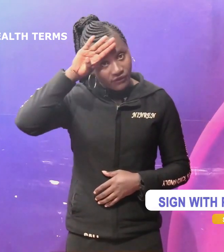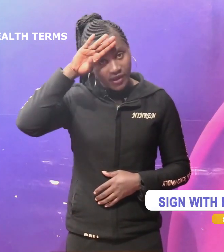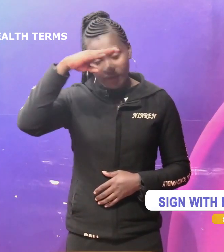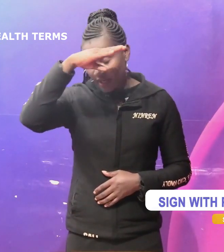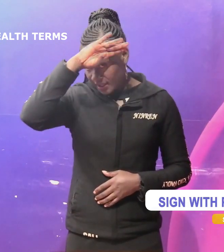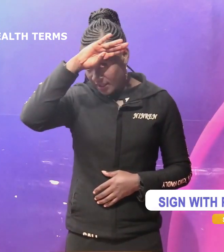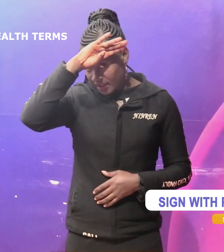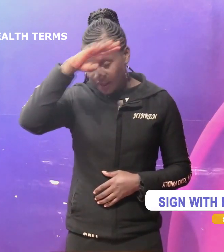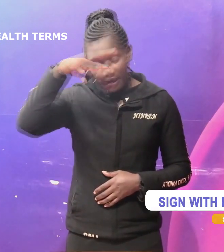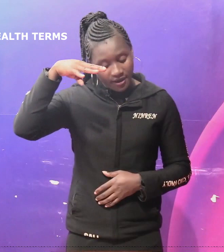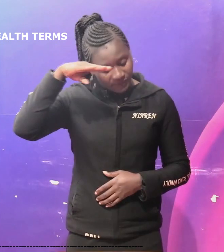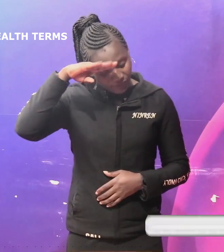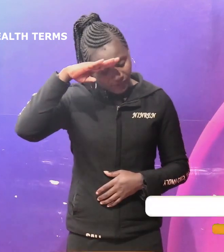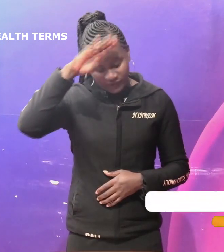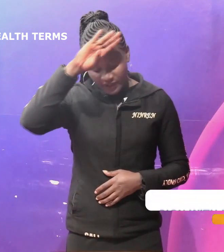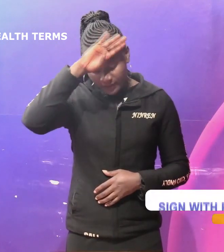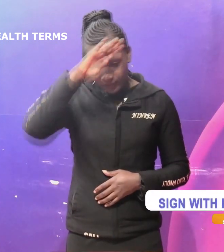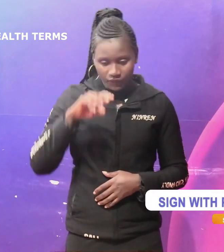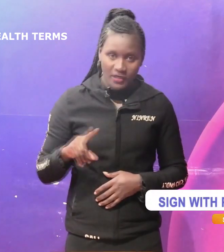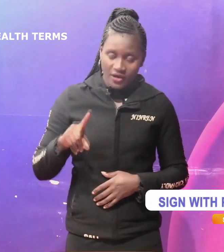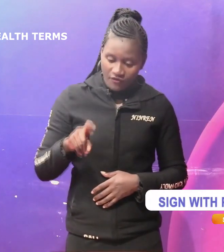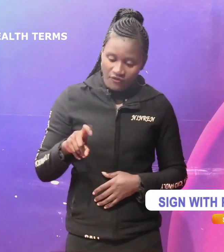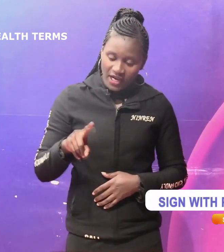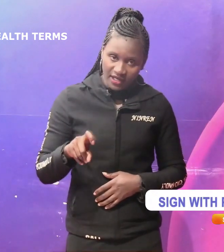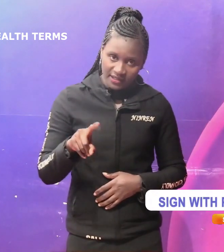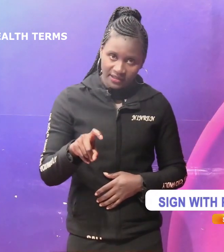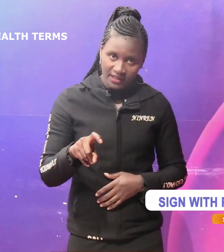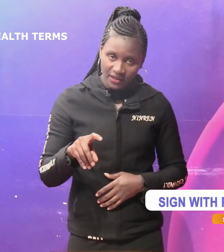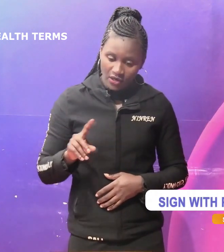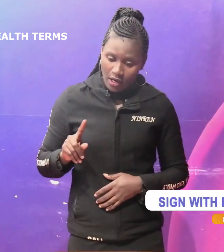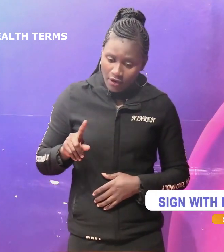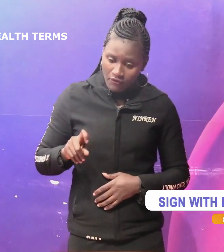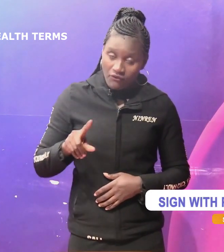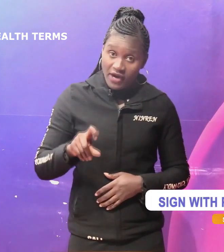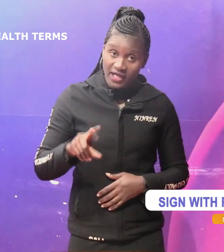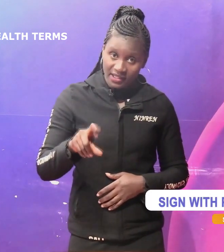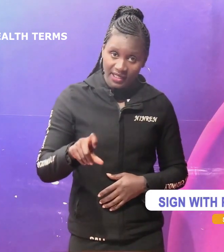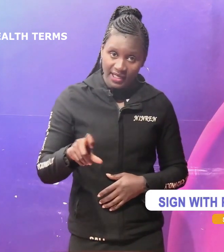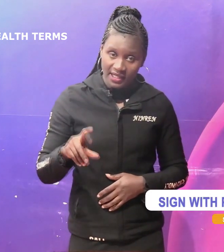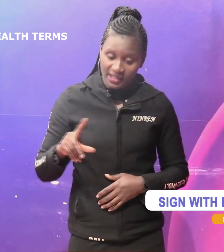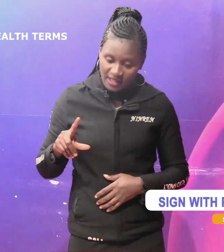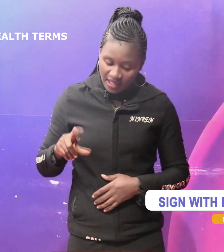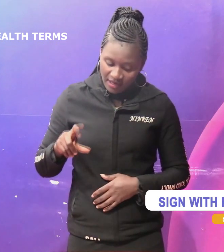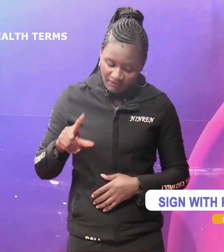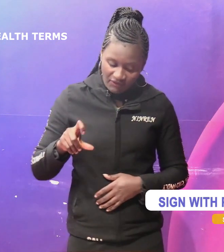Fever. Fever. Virus. Virus, like this.